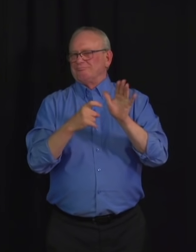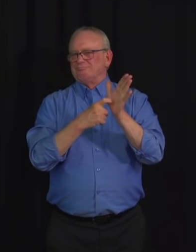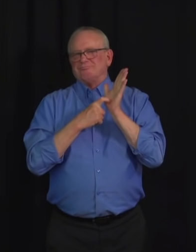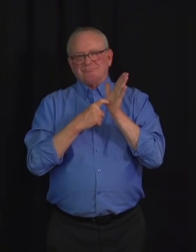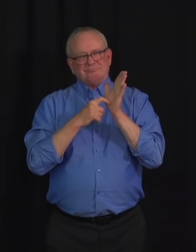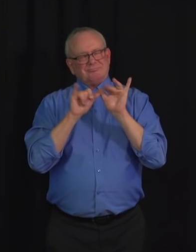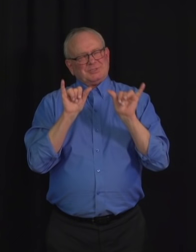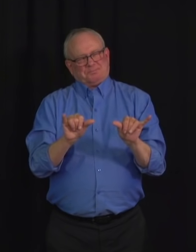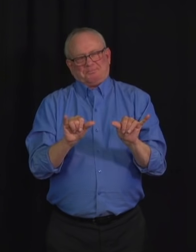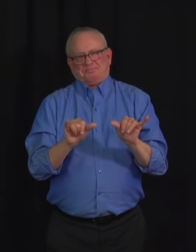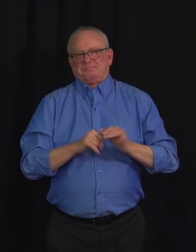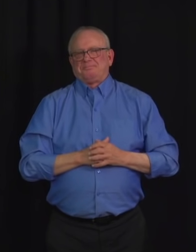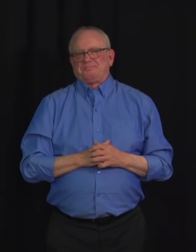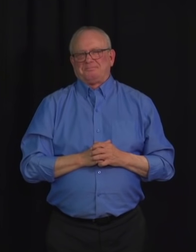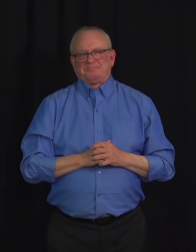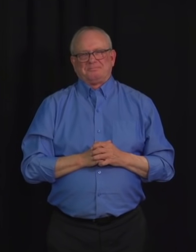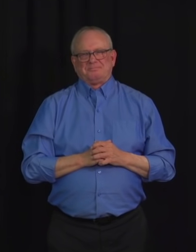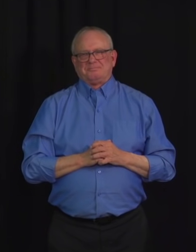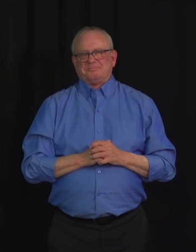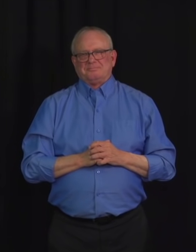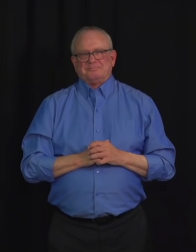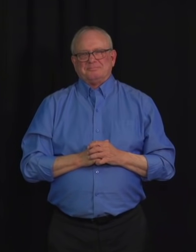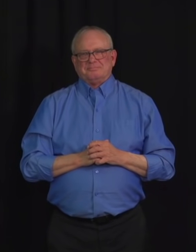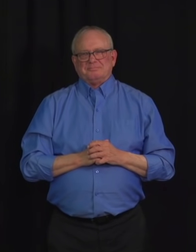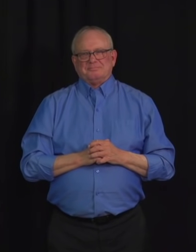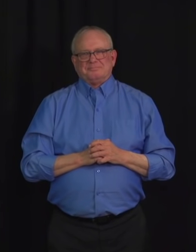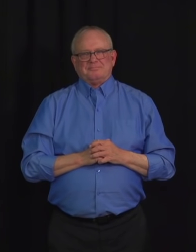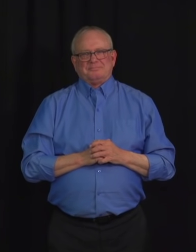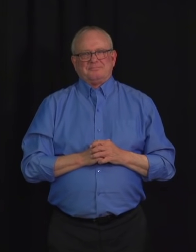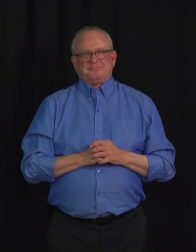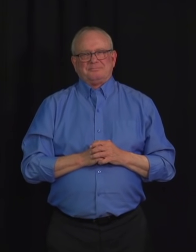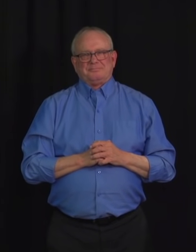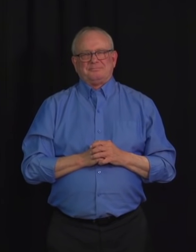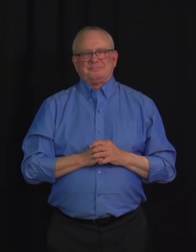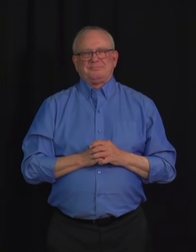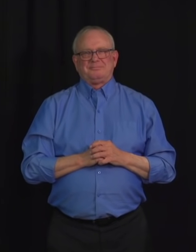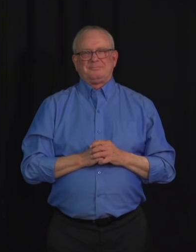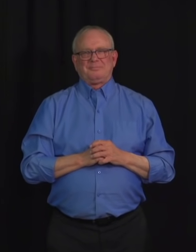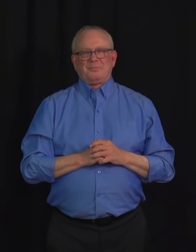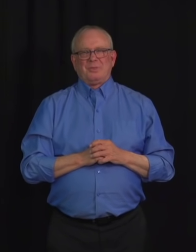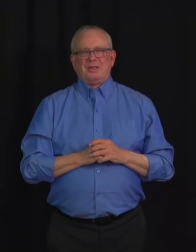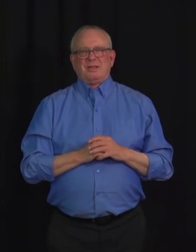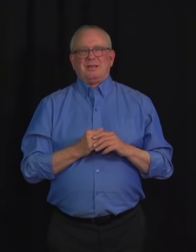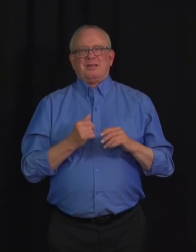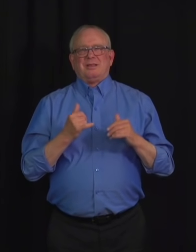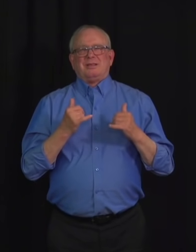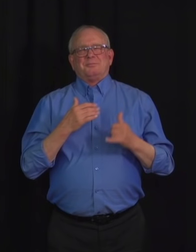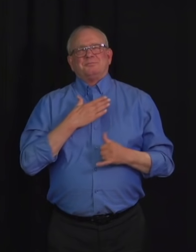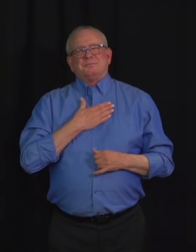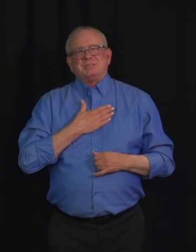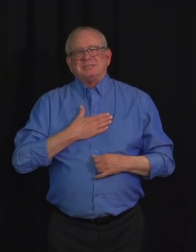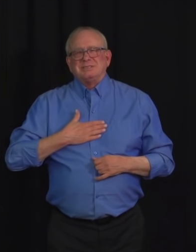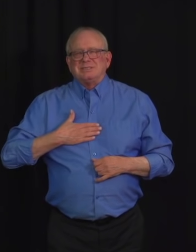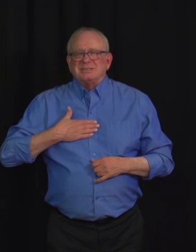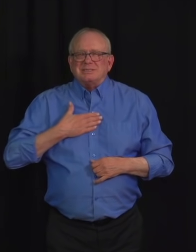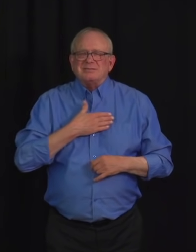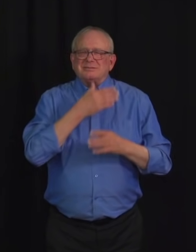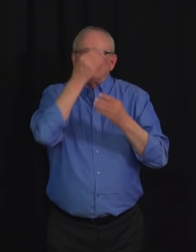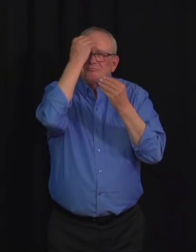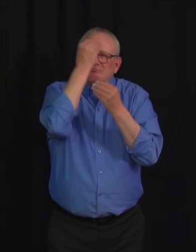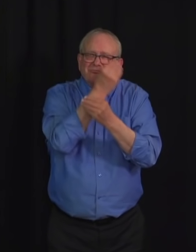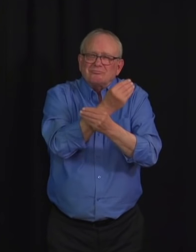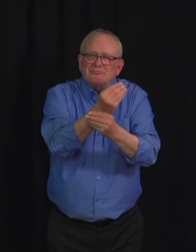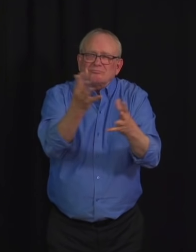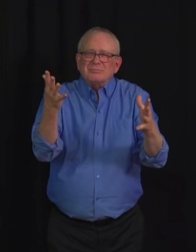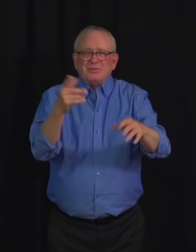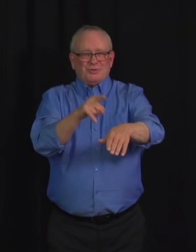a request to every Albertan. We are heading into the first long weekend of spring, and I know many people are excited to get out